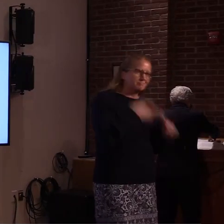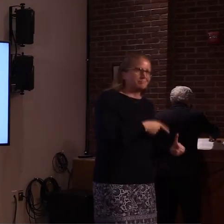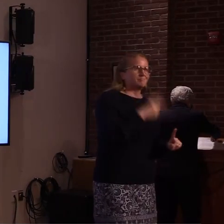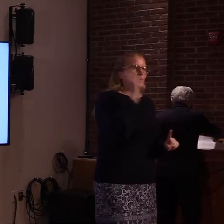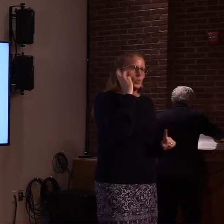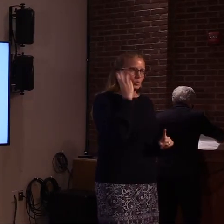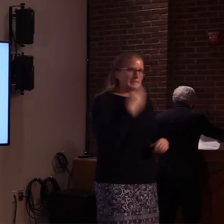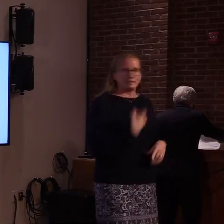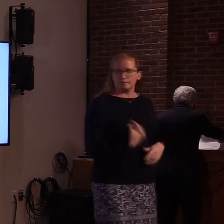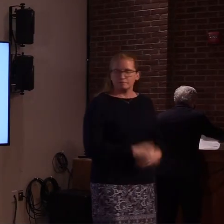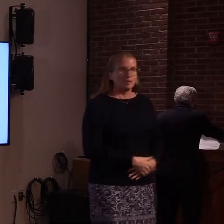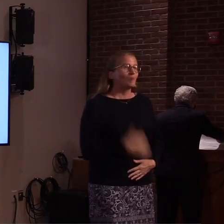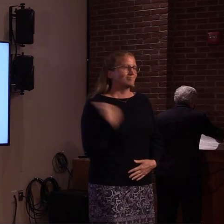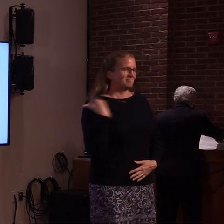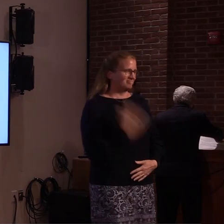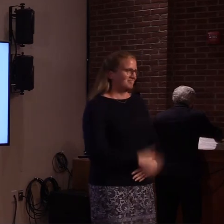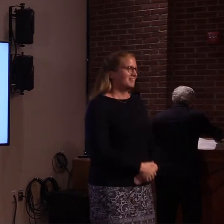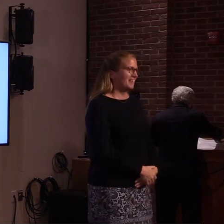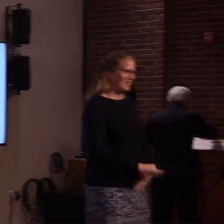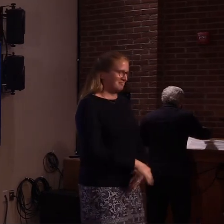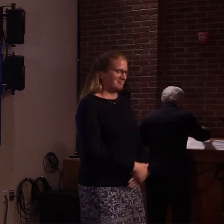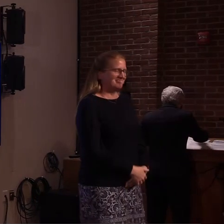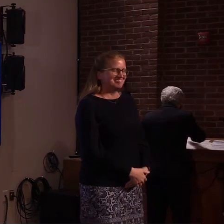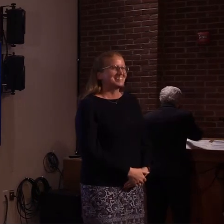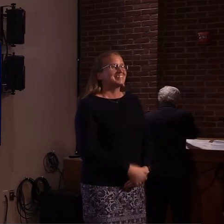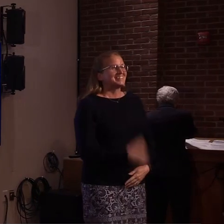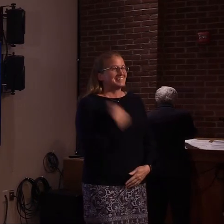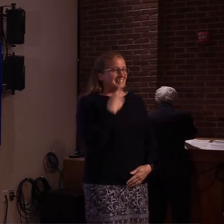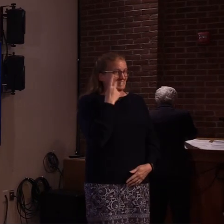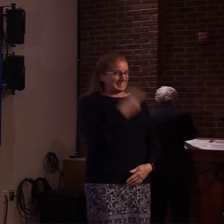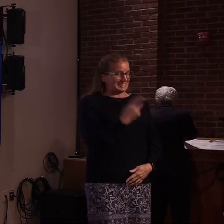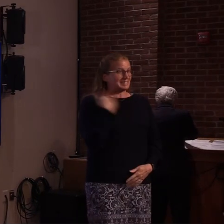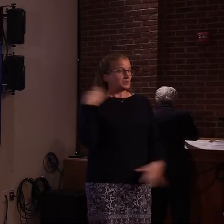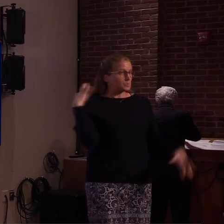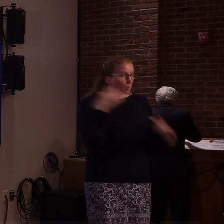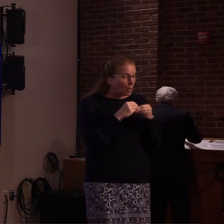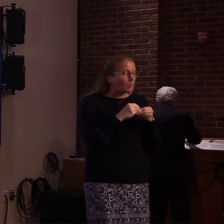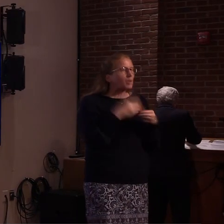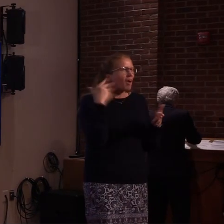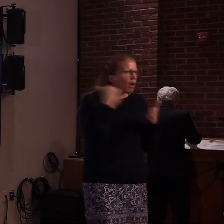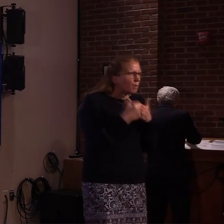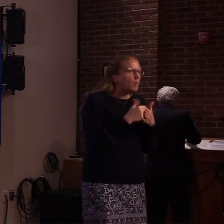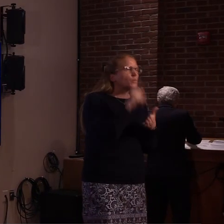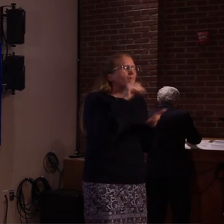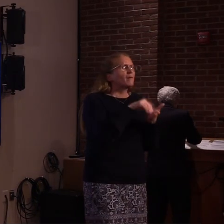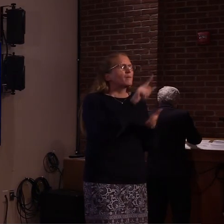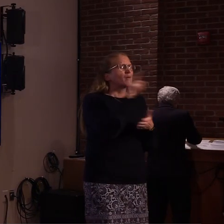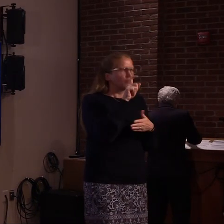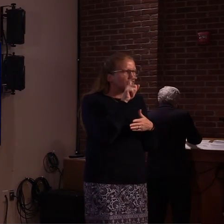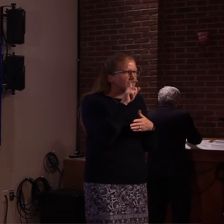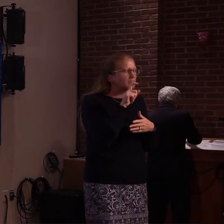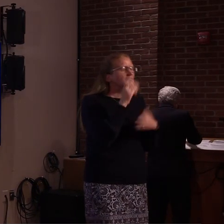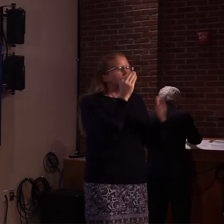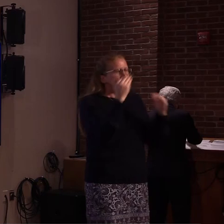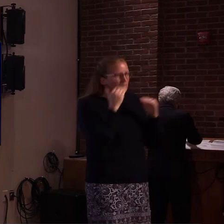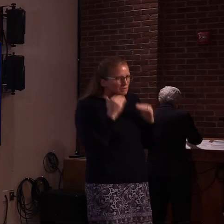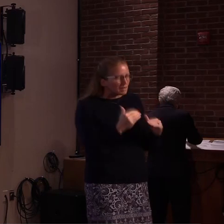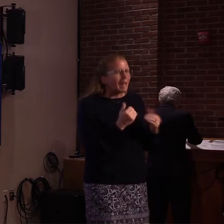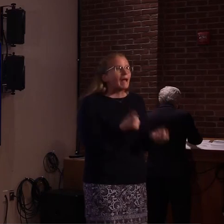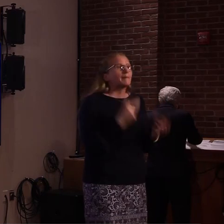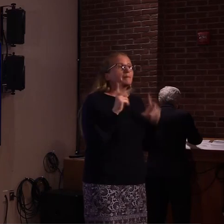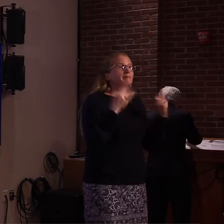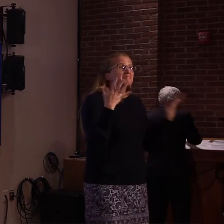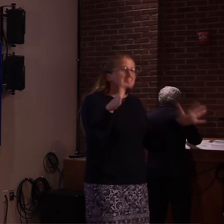As you can see, just shy of 1,100 total cases, estimated 900